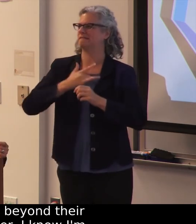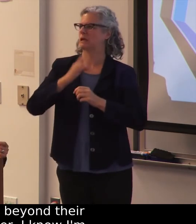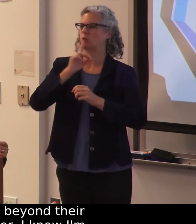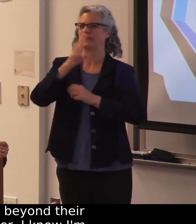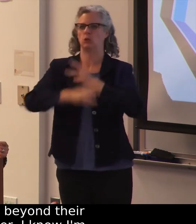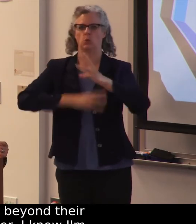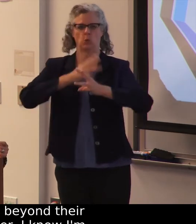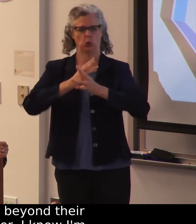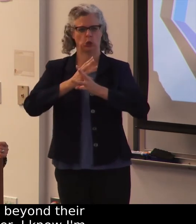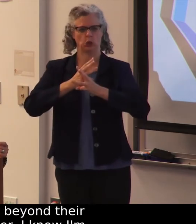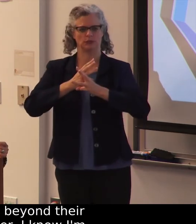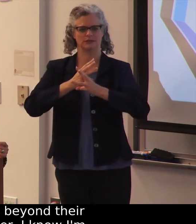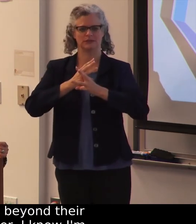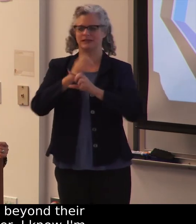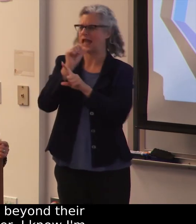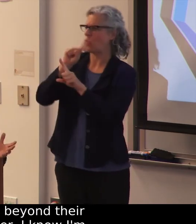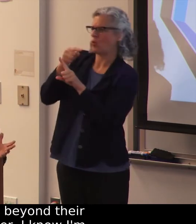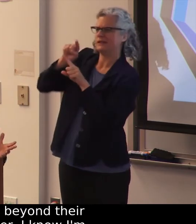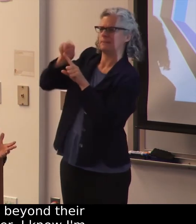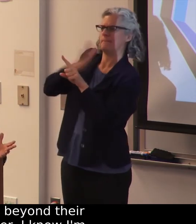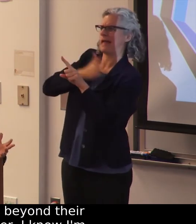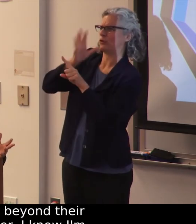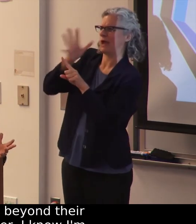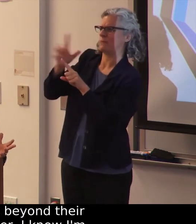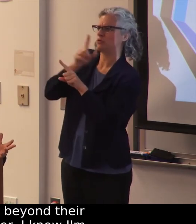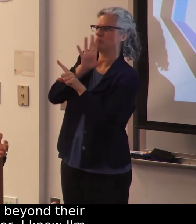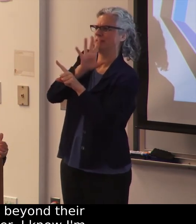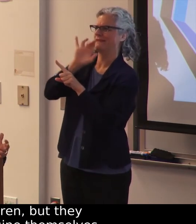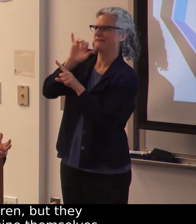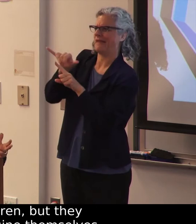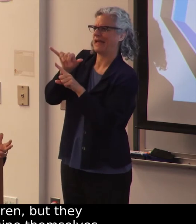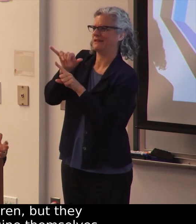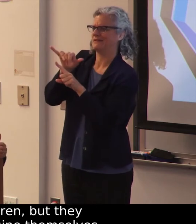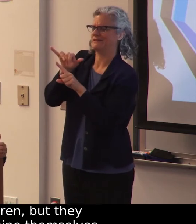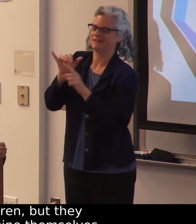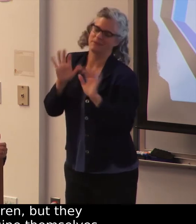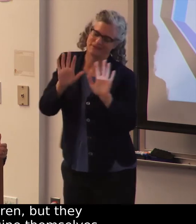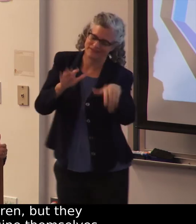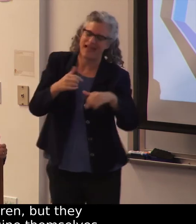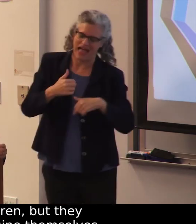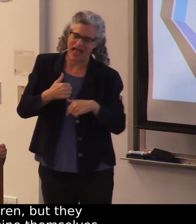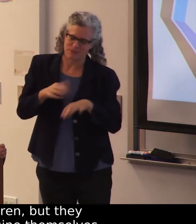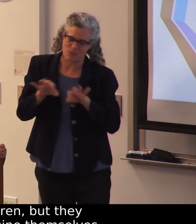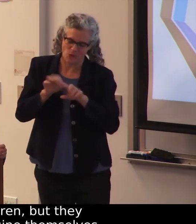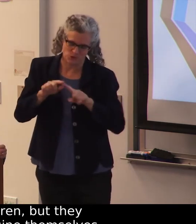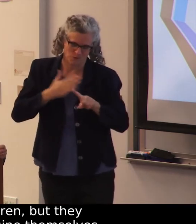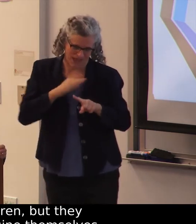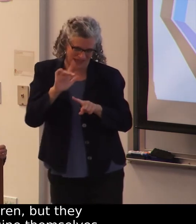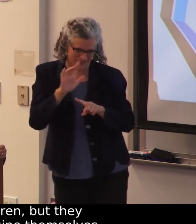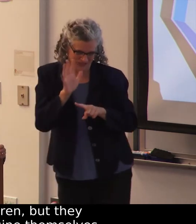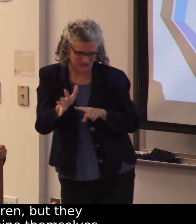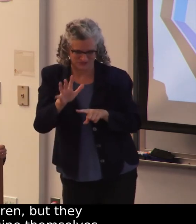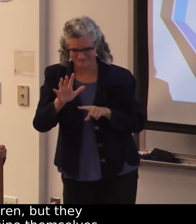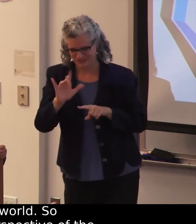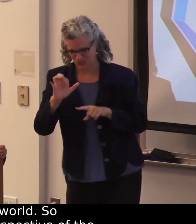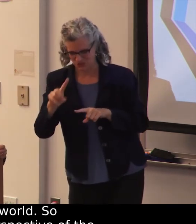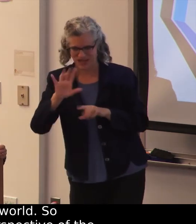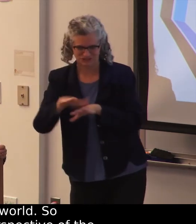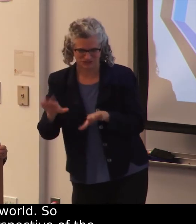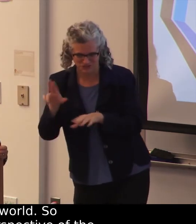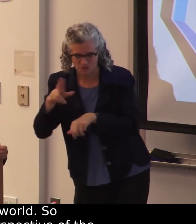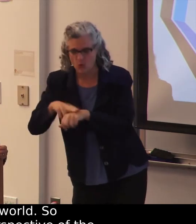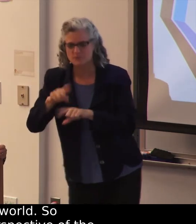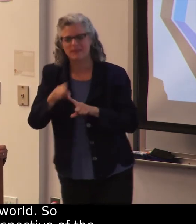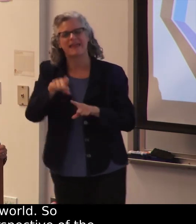moves just beyond their grandmother. I know I'm very important to my children, my grandchildren, but they need to imagine themselves doing other things in the